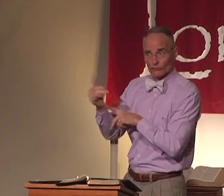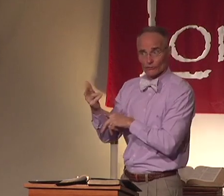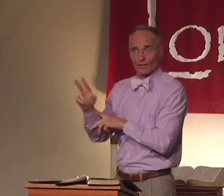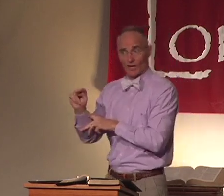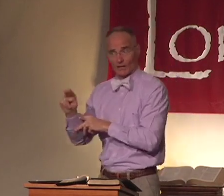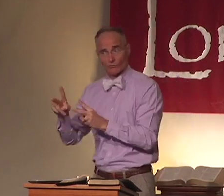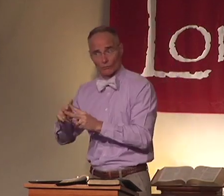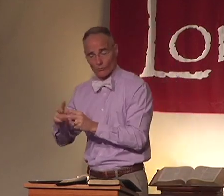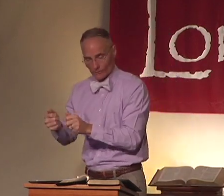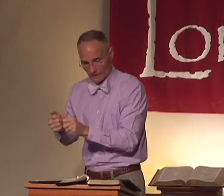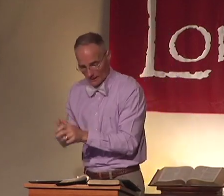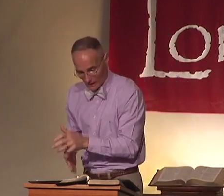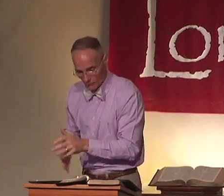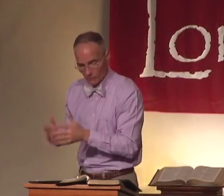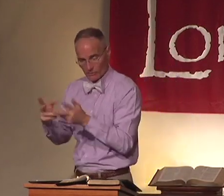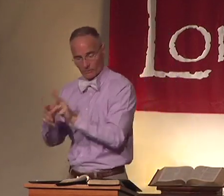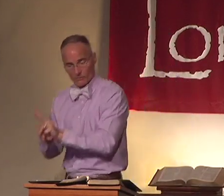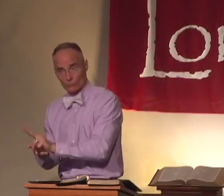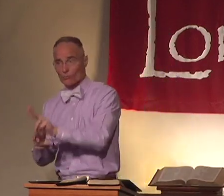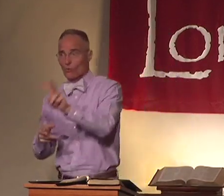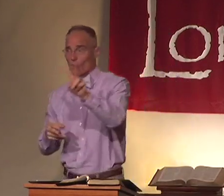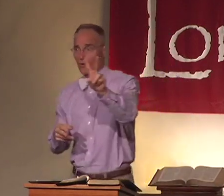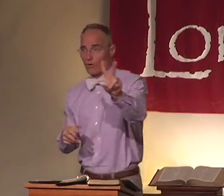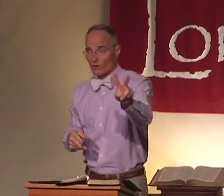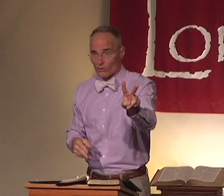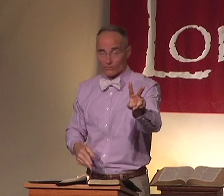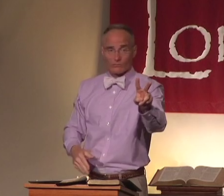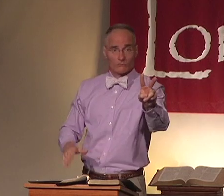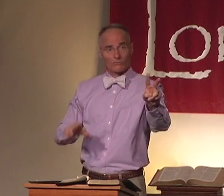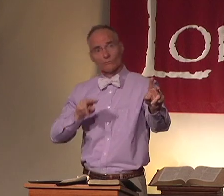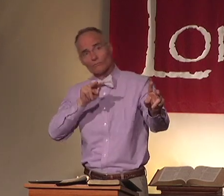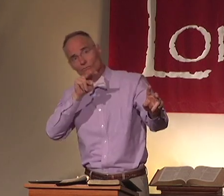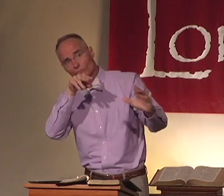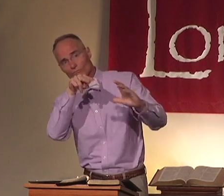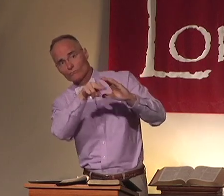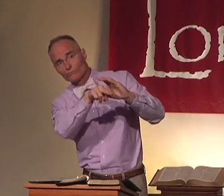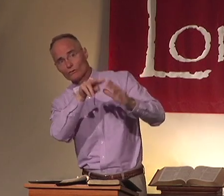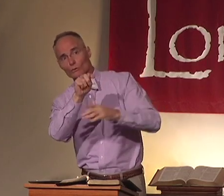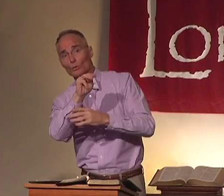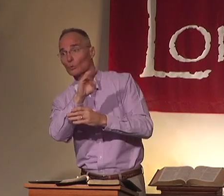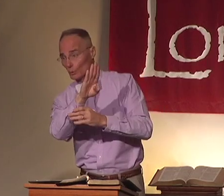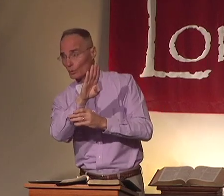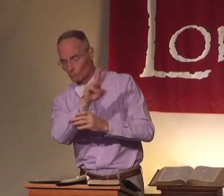Peter and John, two of his disciples, had gone to the tomb